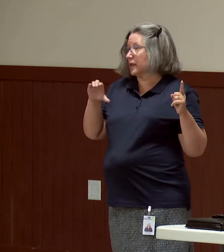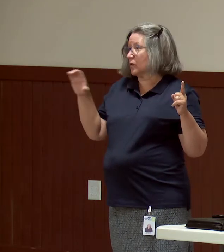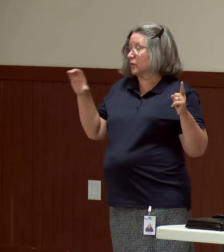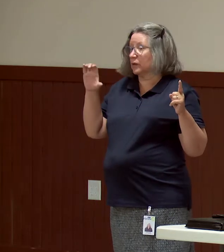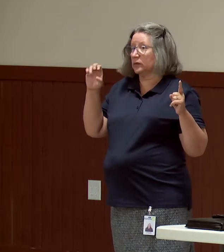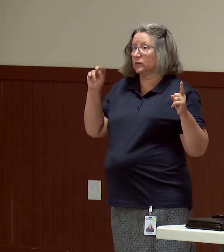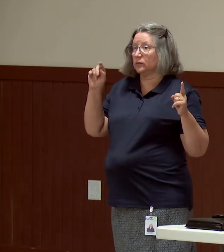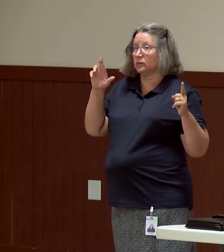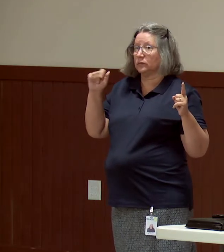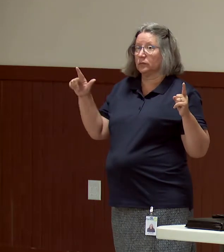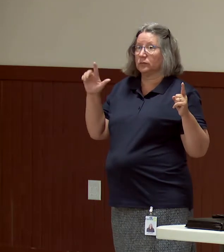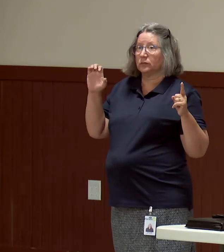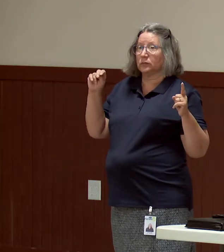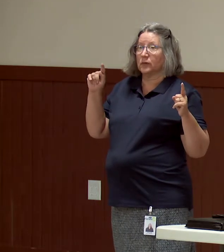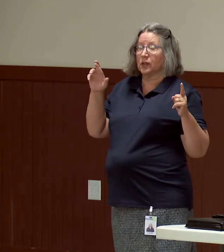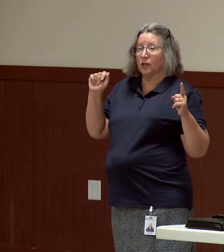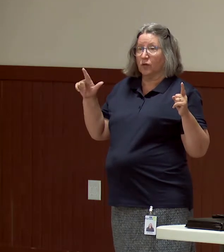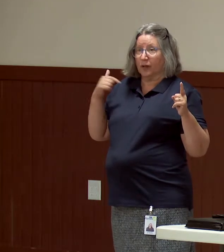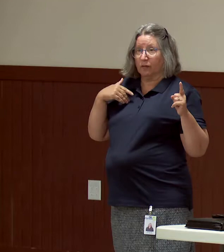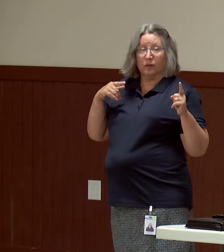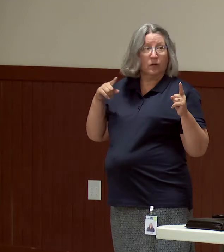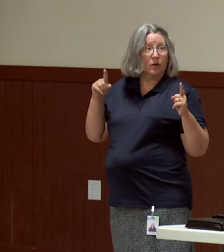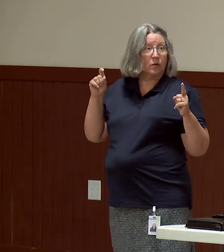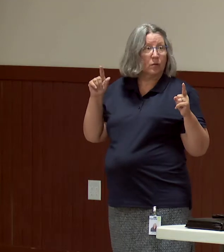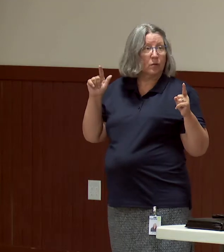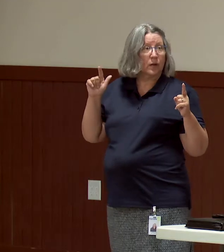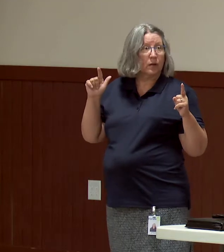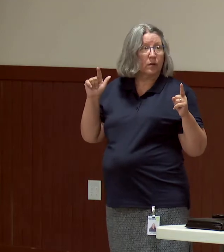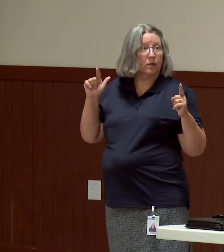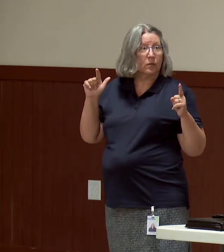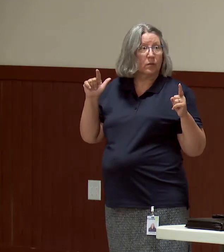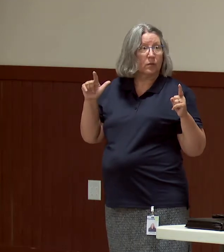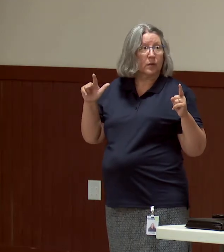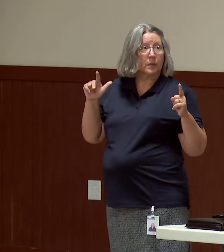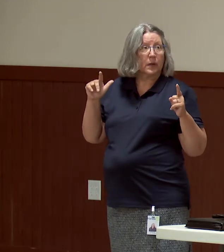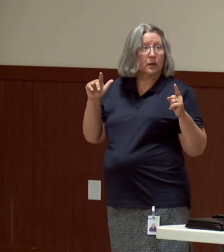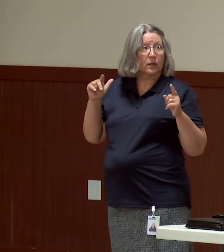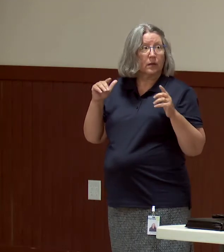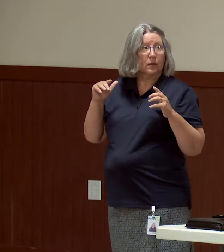received that yet? Yeah, the first half of it? Okay.